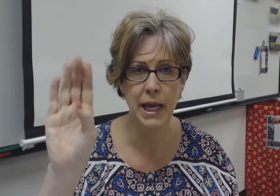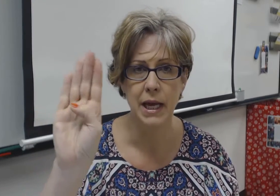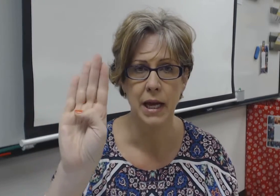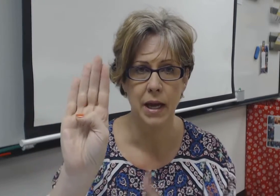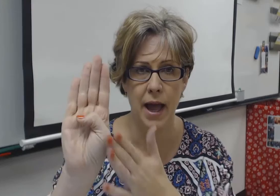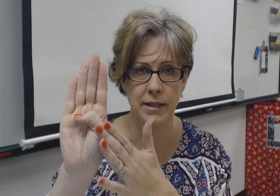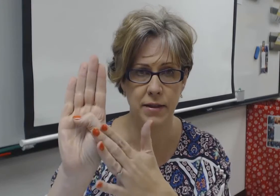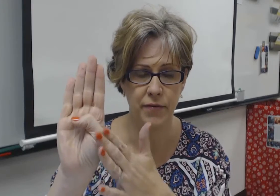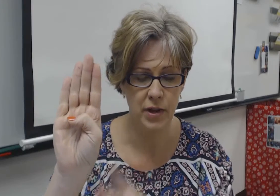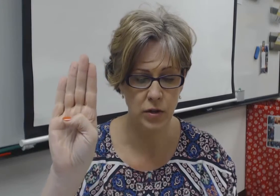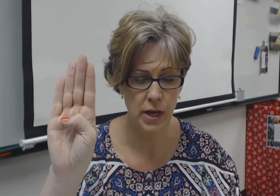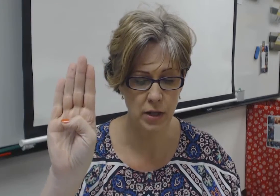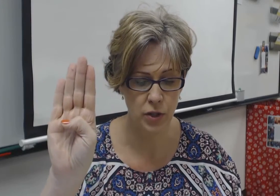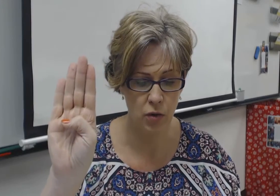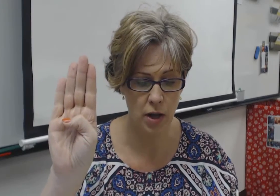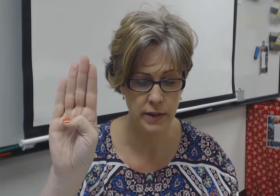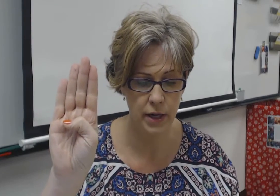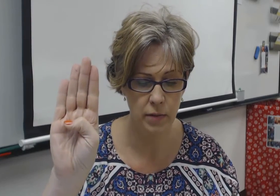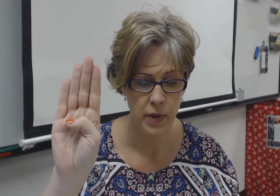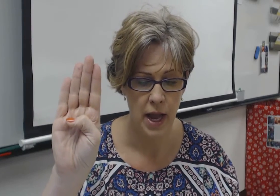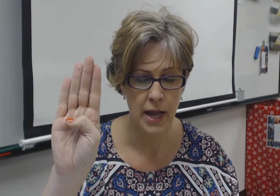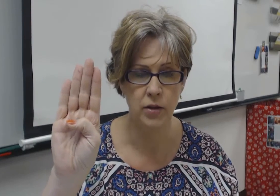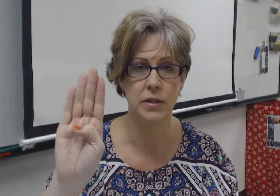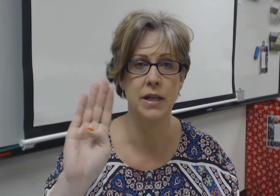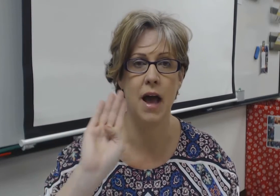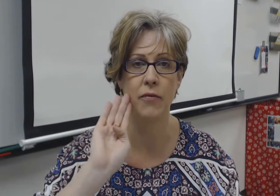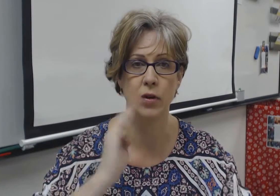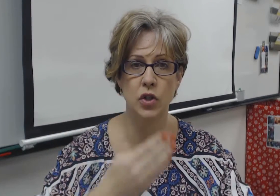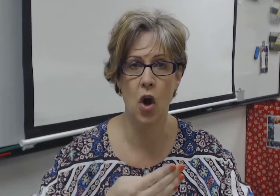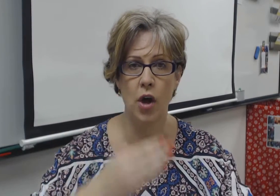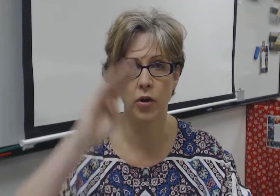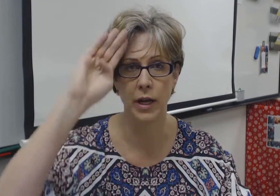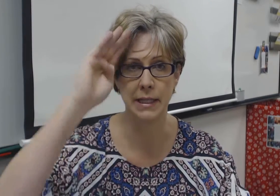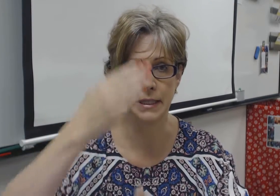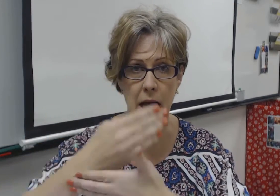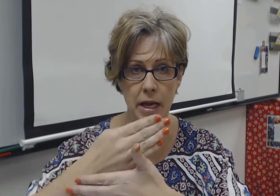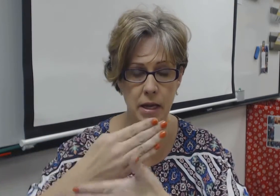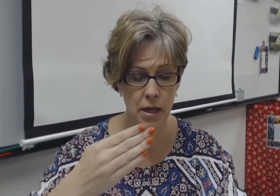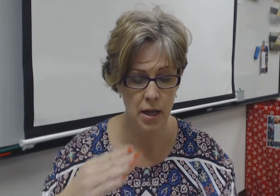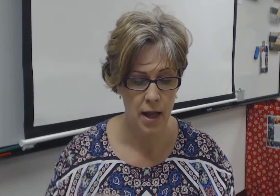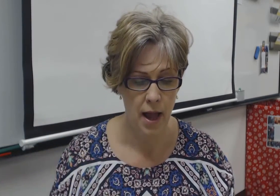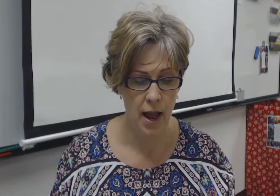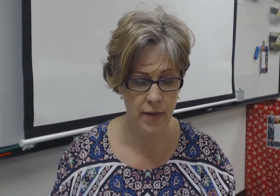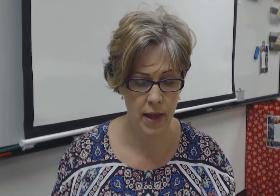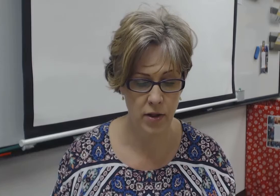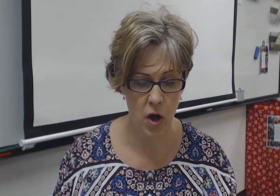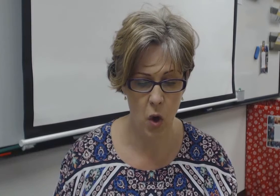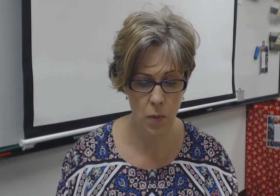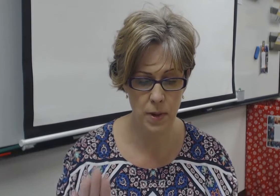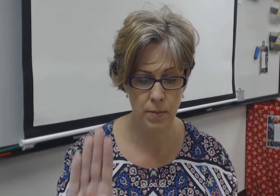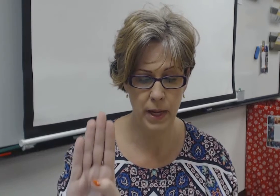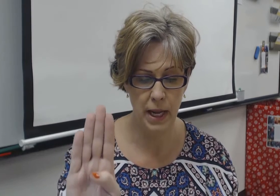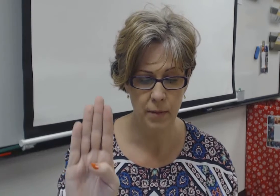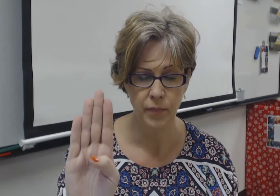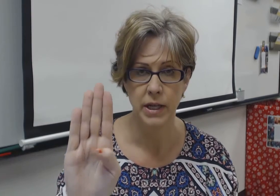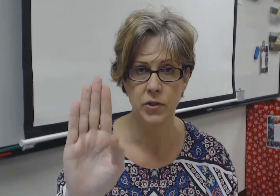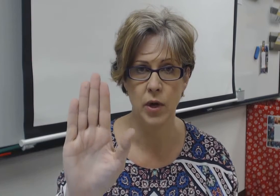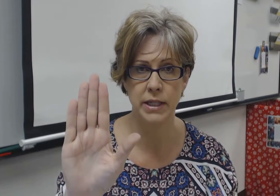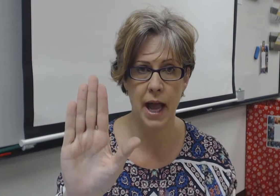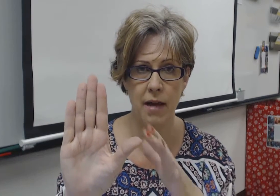B has the finger tucked across here, and you'll see that for daughter and son. And then the open B is going to have